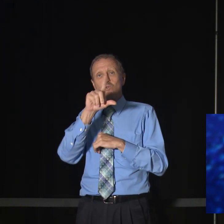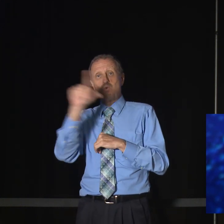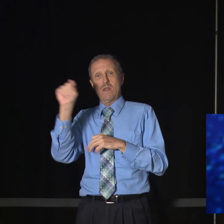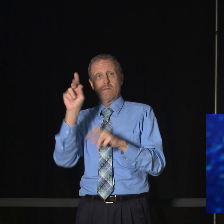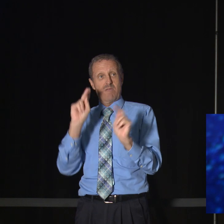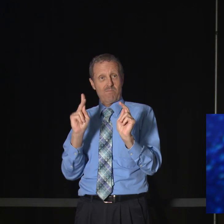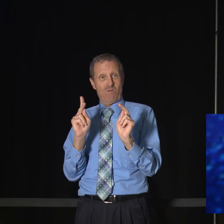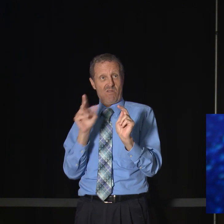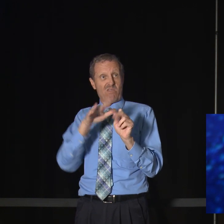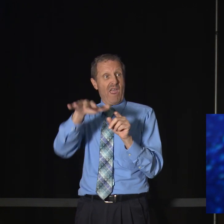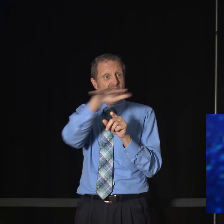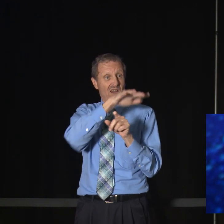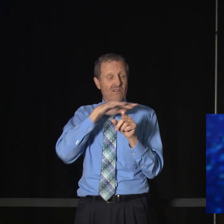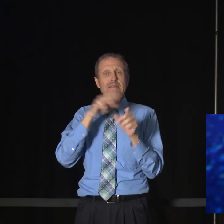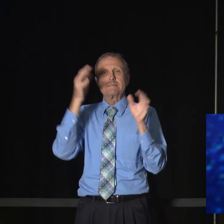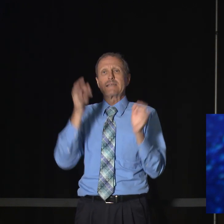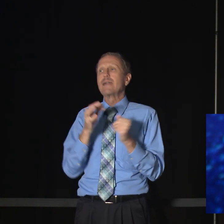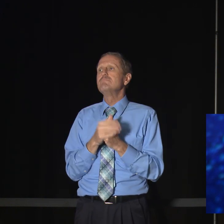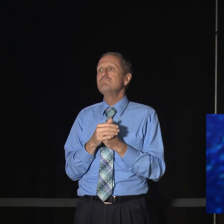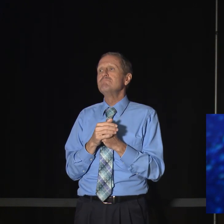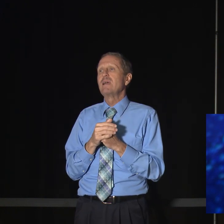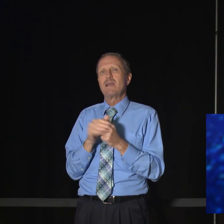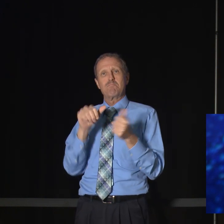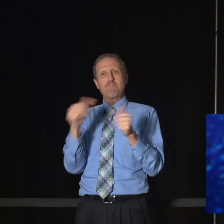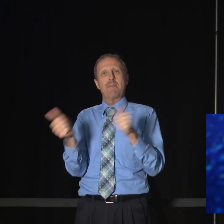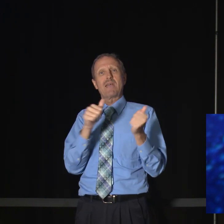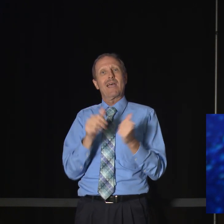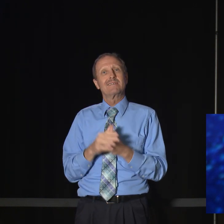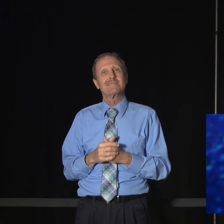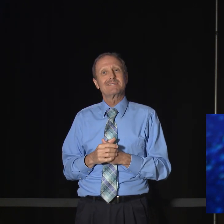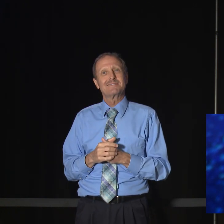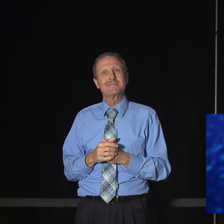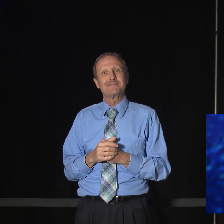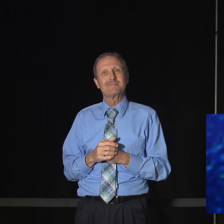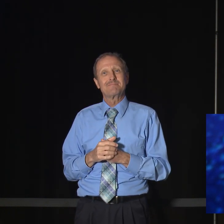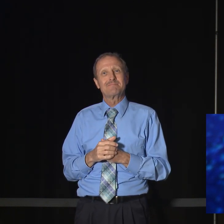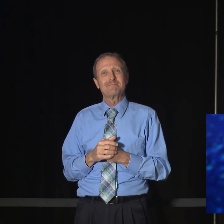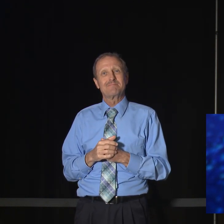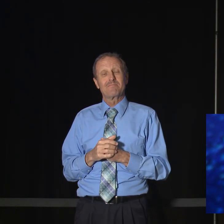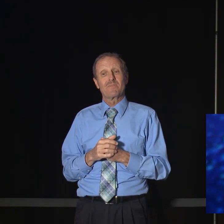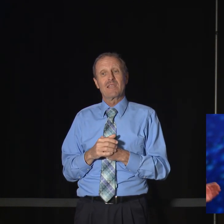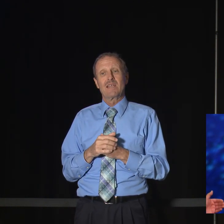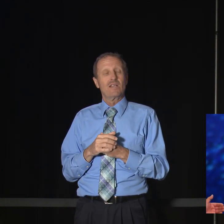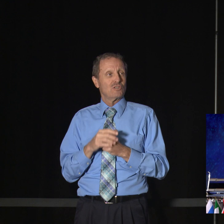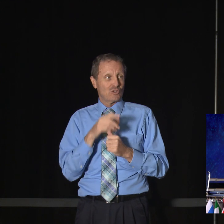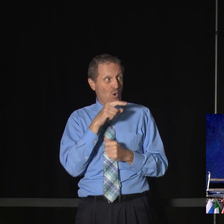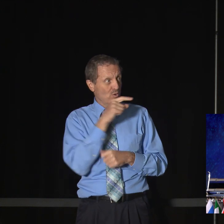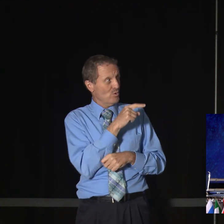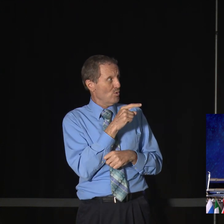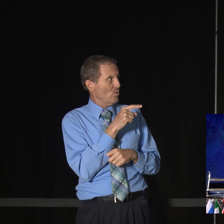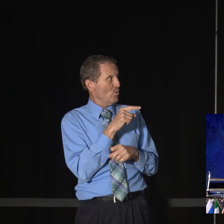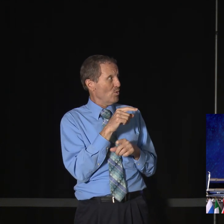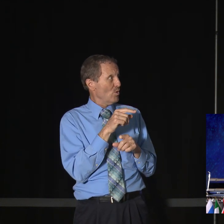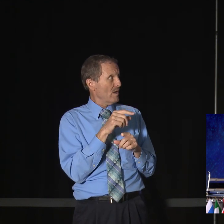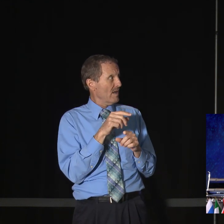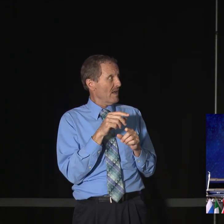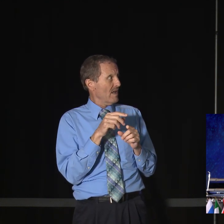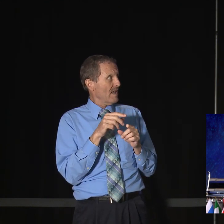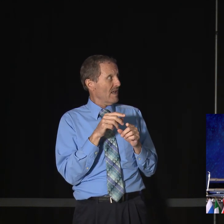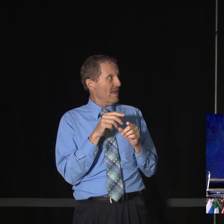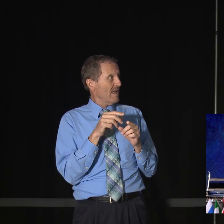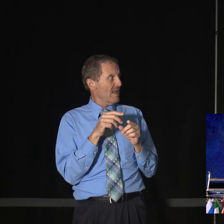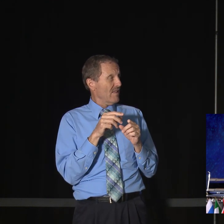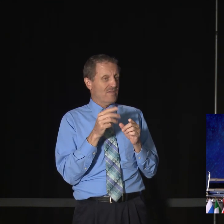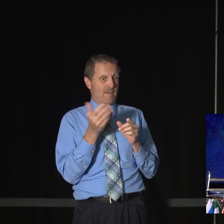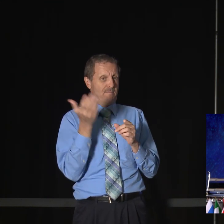people in that area decided to baptize after this. So you guys did the